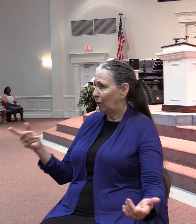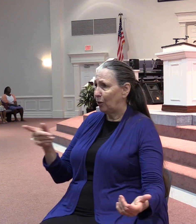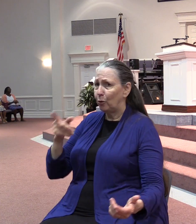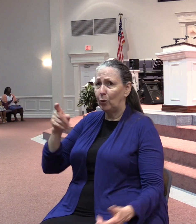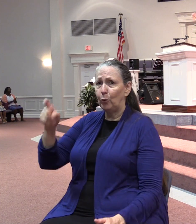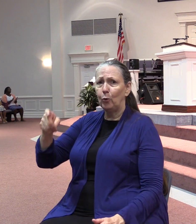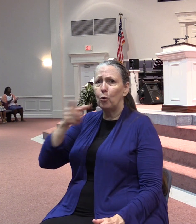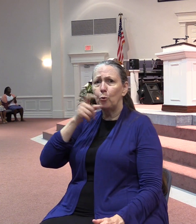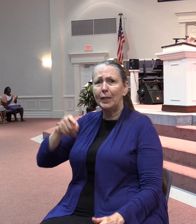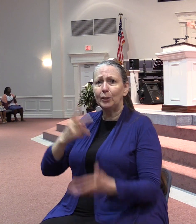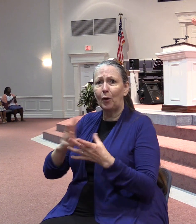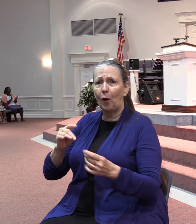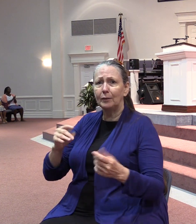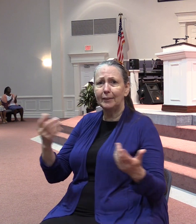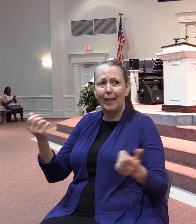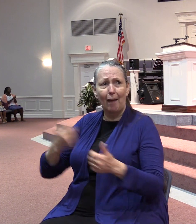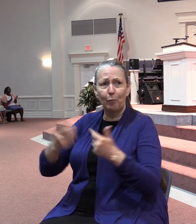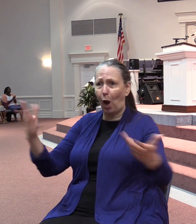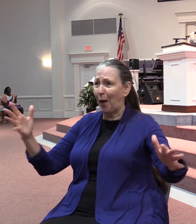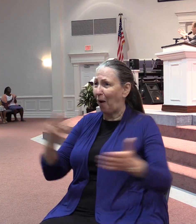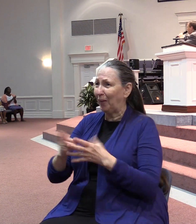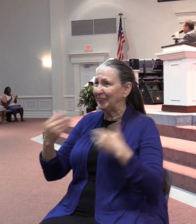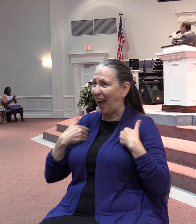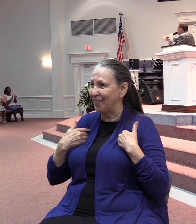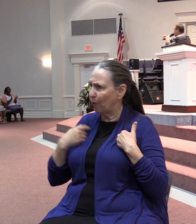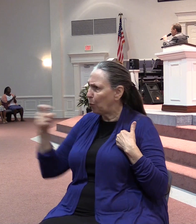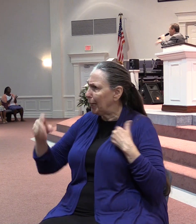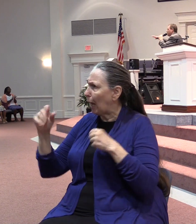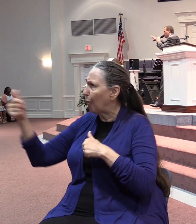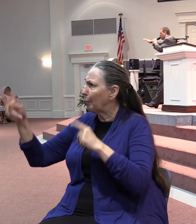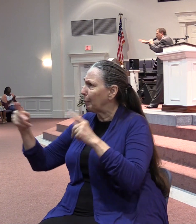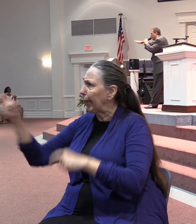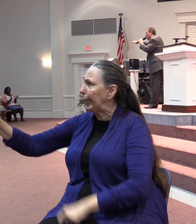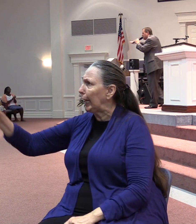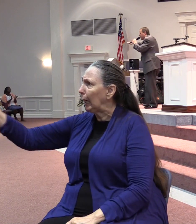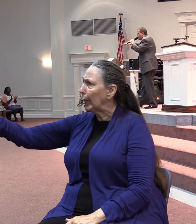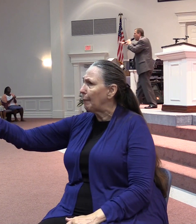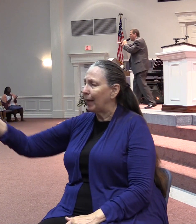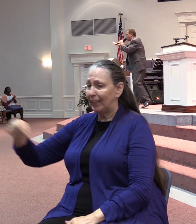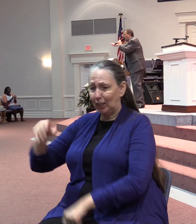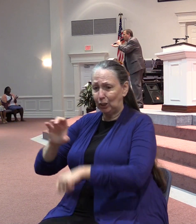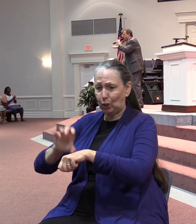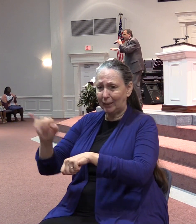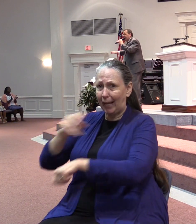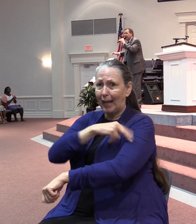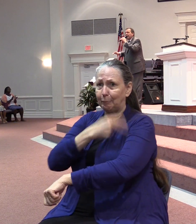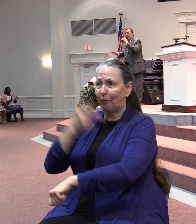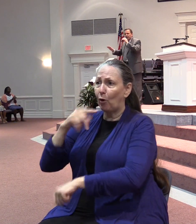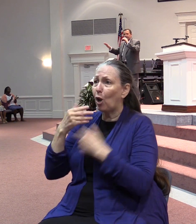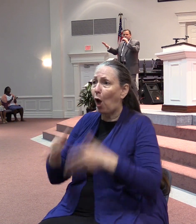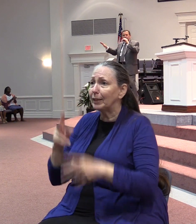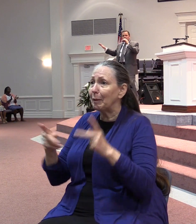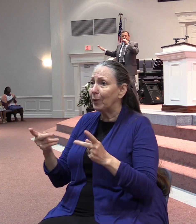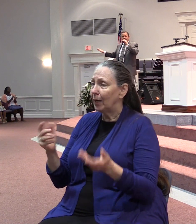that needs the Holy Ghost. And then what happens is the church that was supposed to be a hospital for the lost and dying